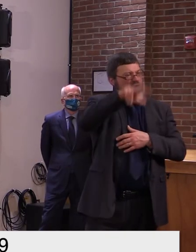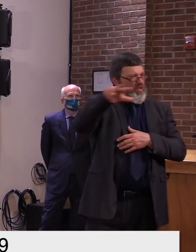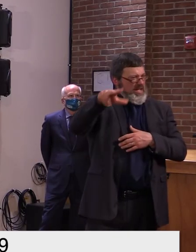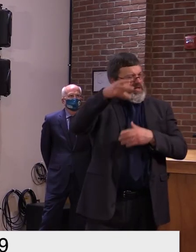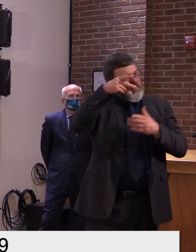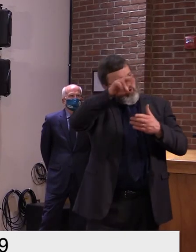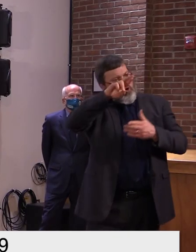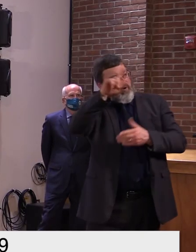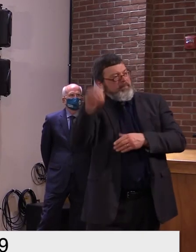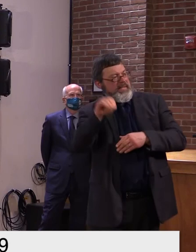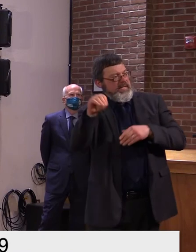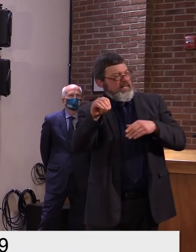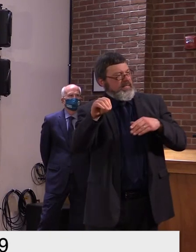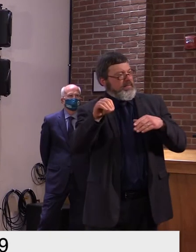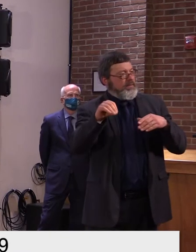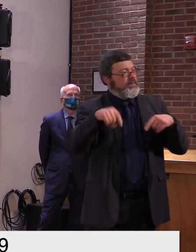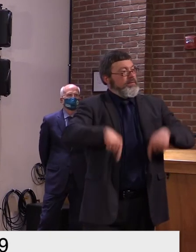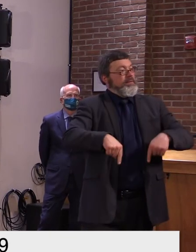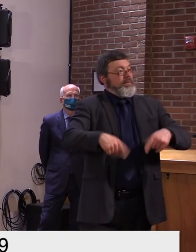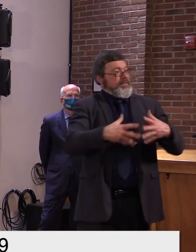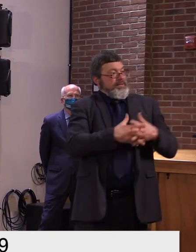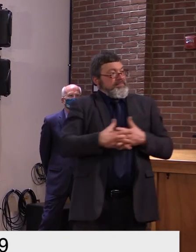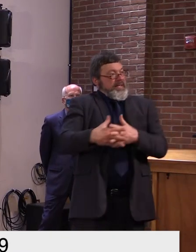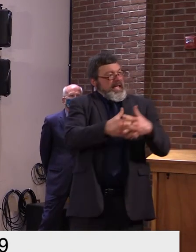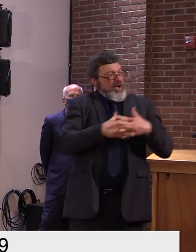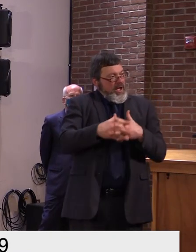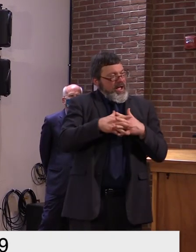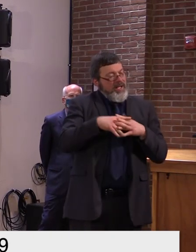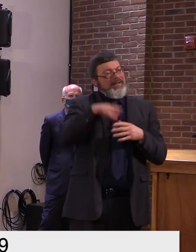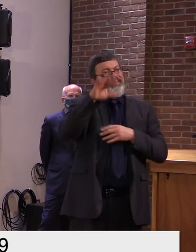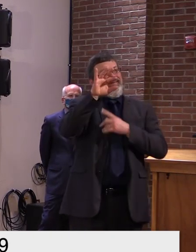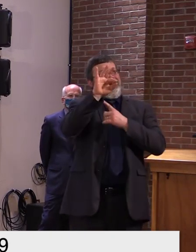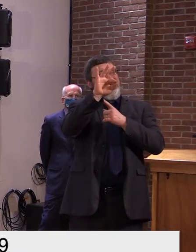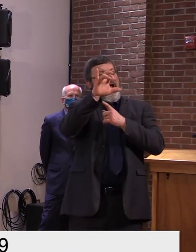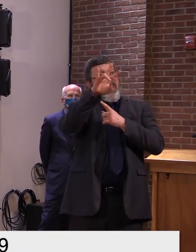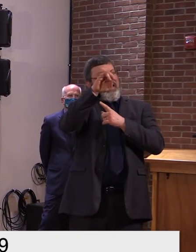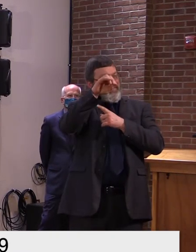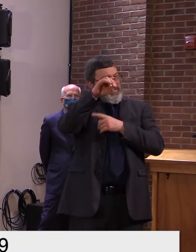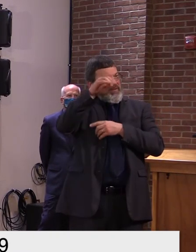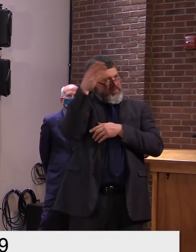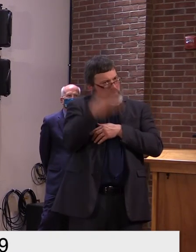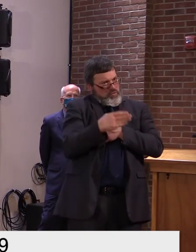around 970 per million.